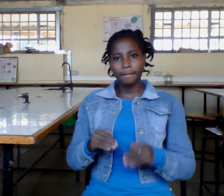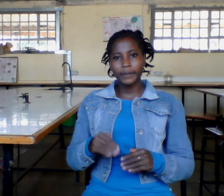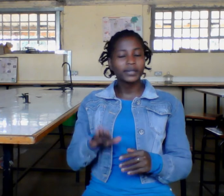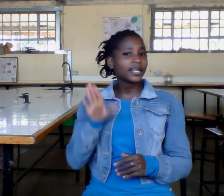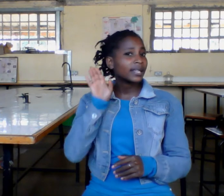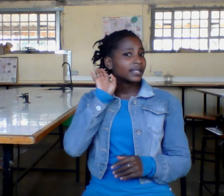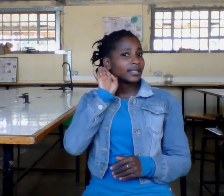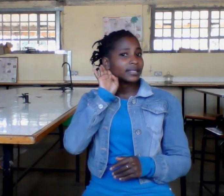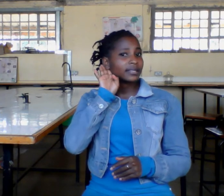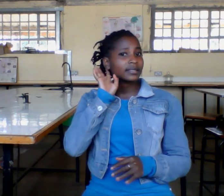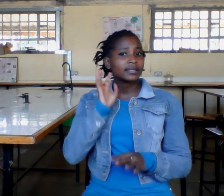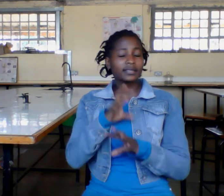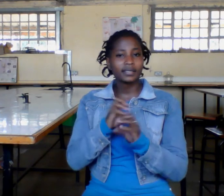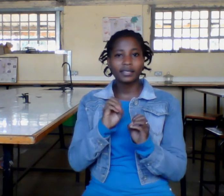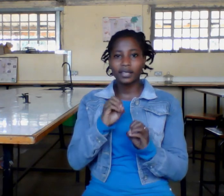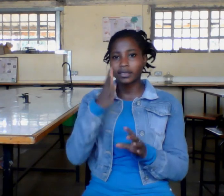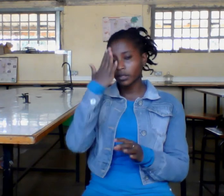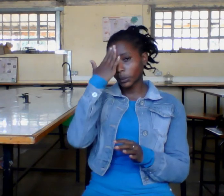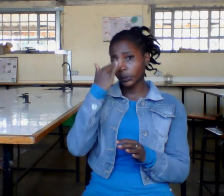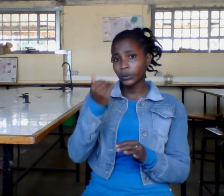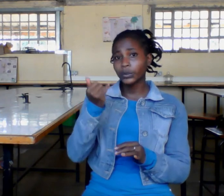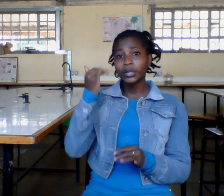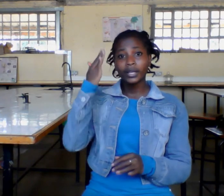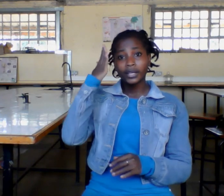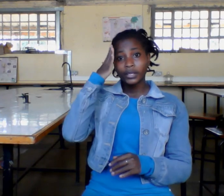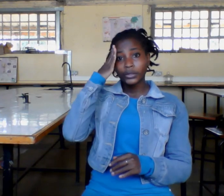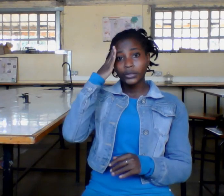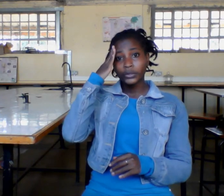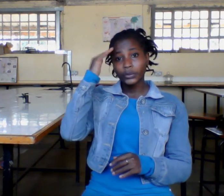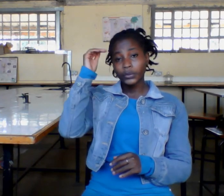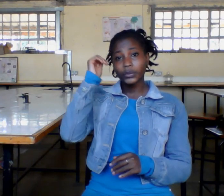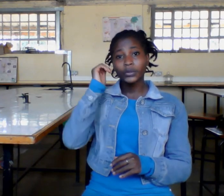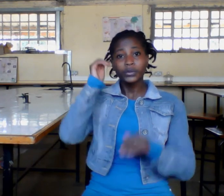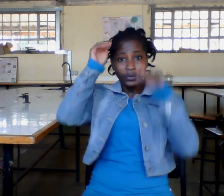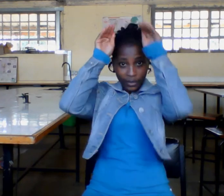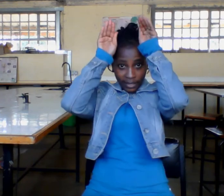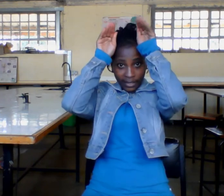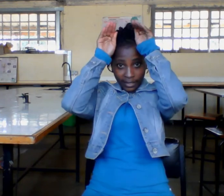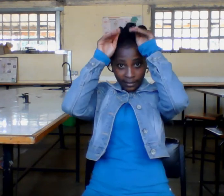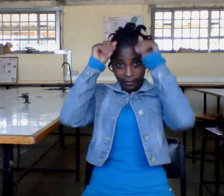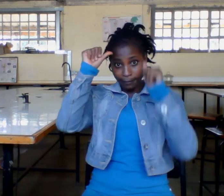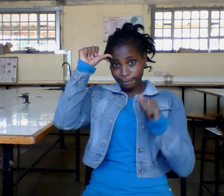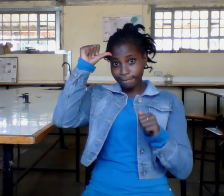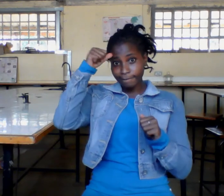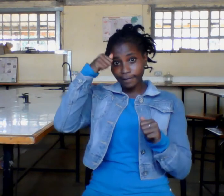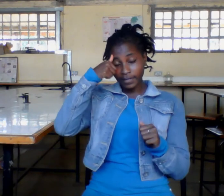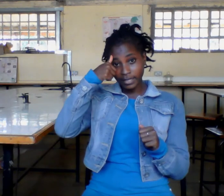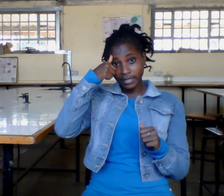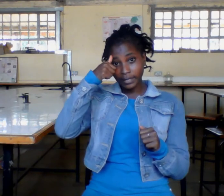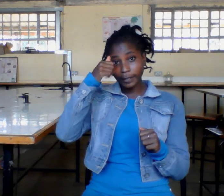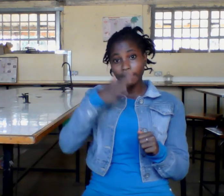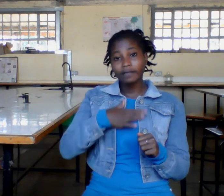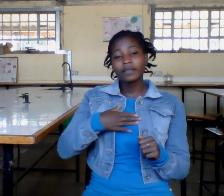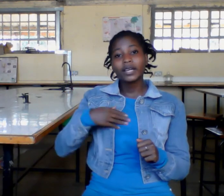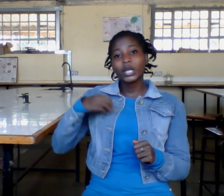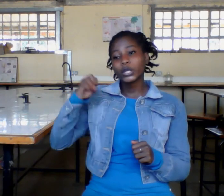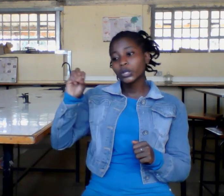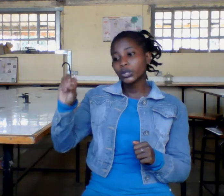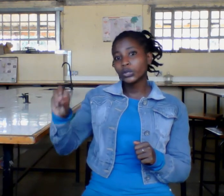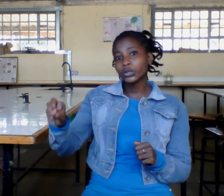He threw the burden down the cliff and the fox died. Hyena got back thinking, "How will it eat and